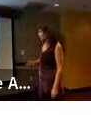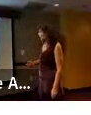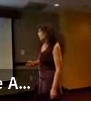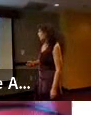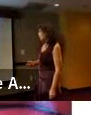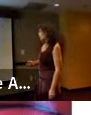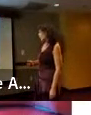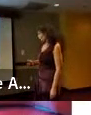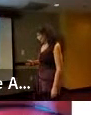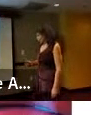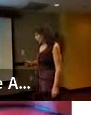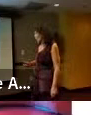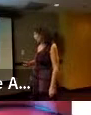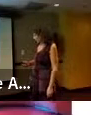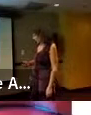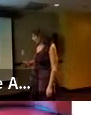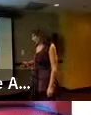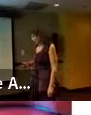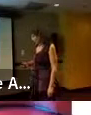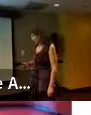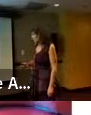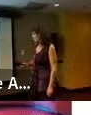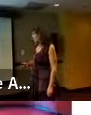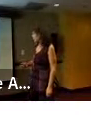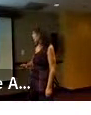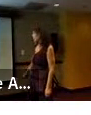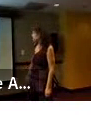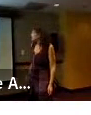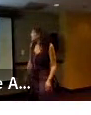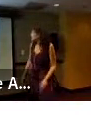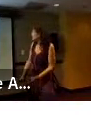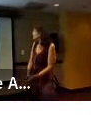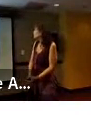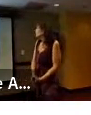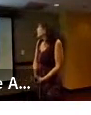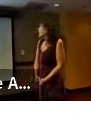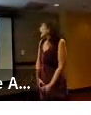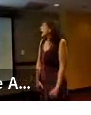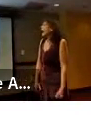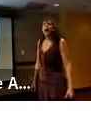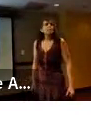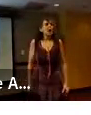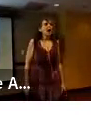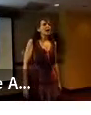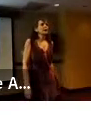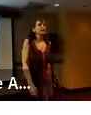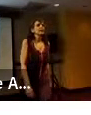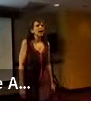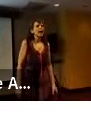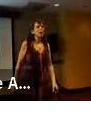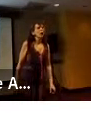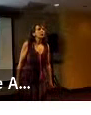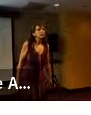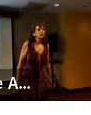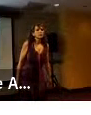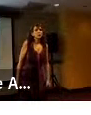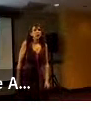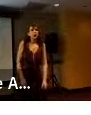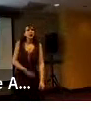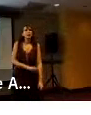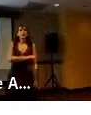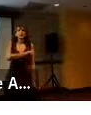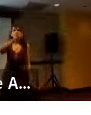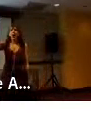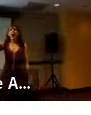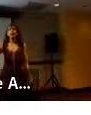Let's make sure I got the right thing. All right, so the first question I would like to ask is, am I disabled?